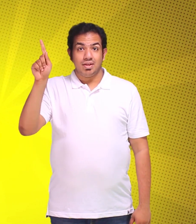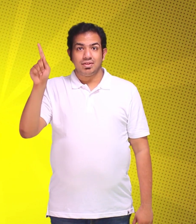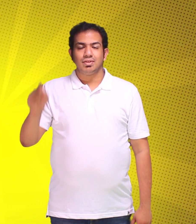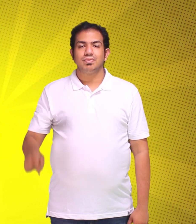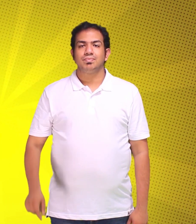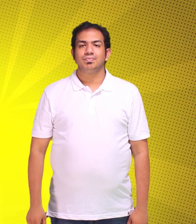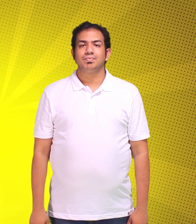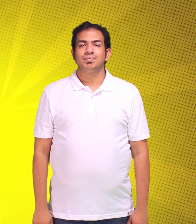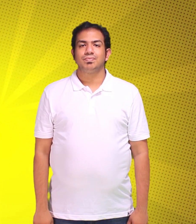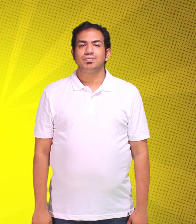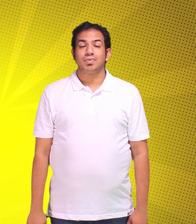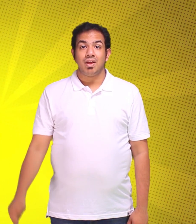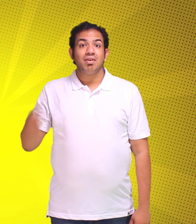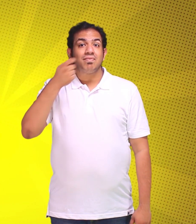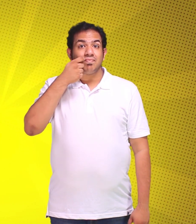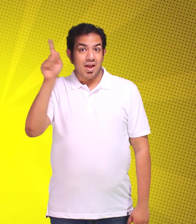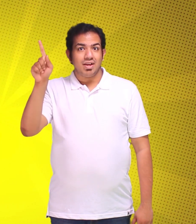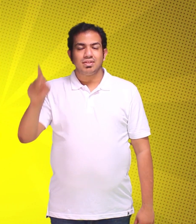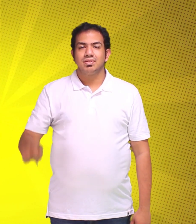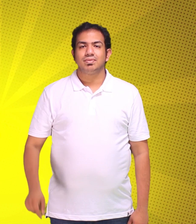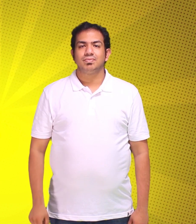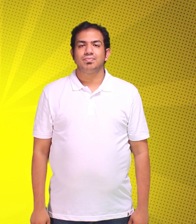This is the sign of father. Father.